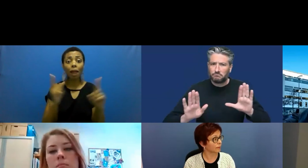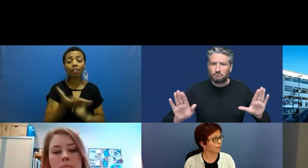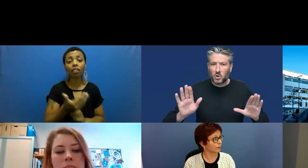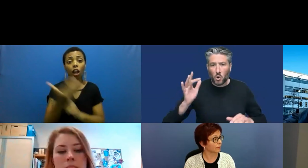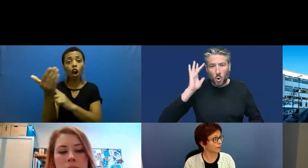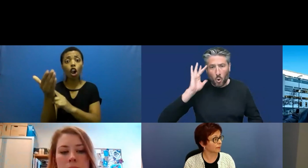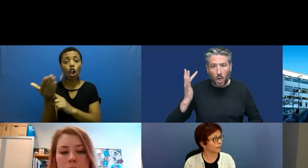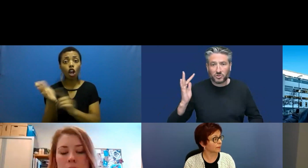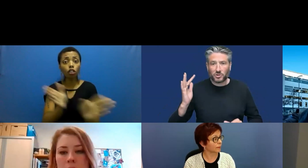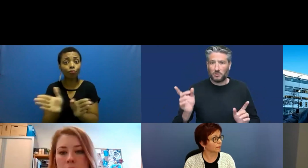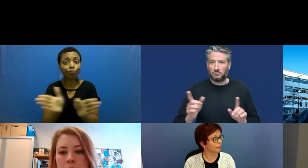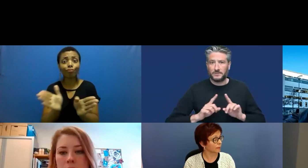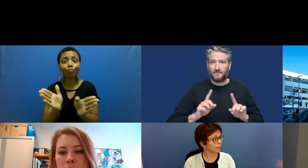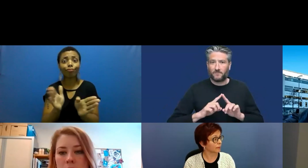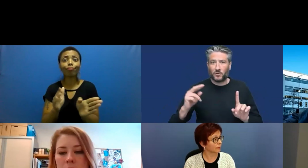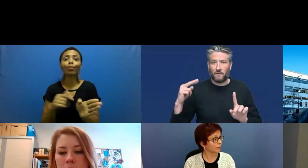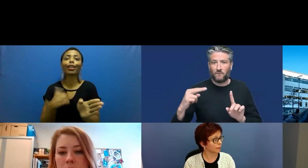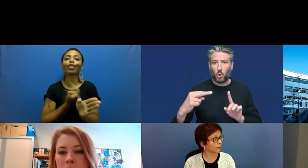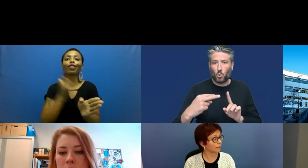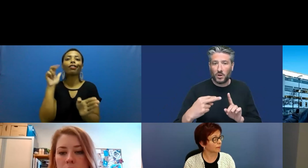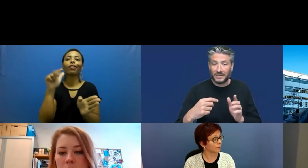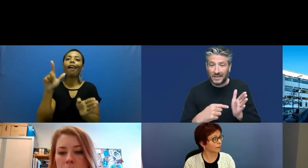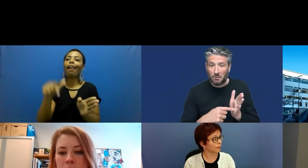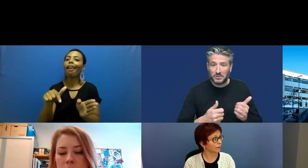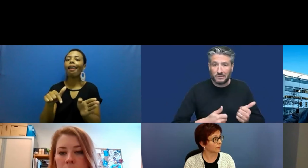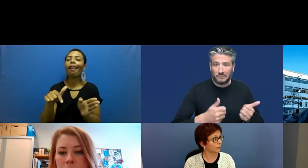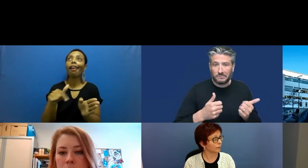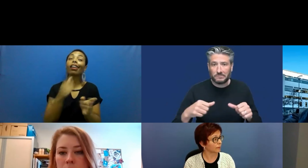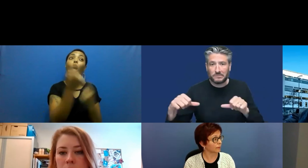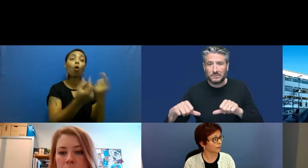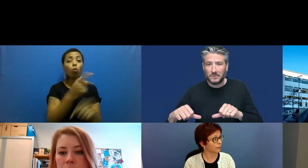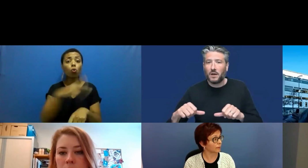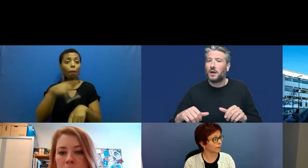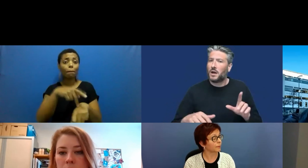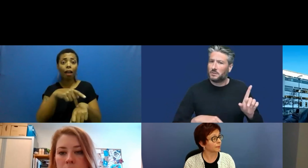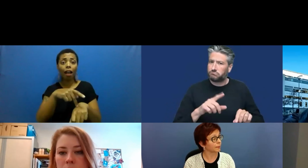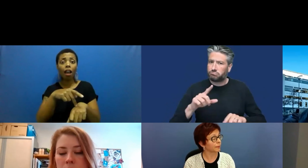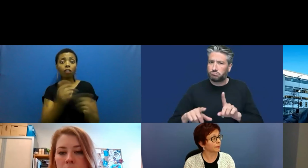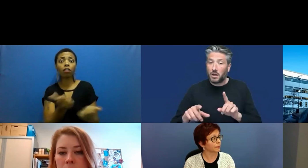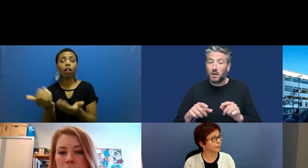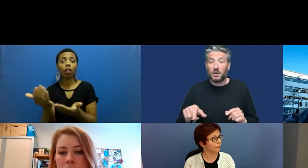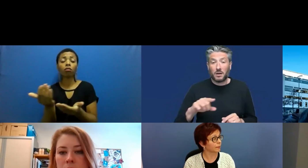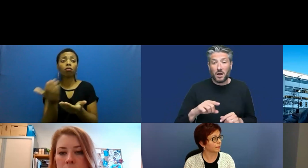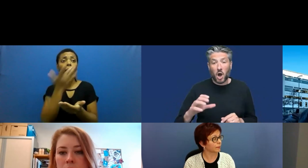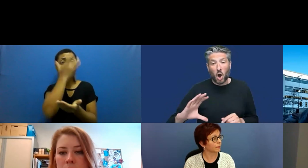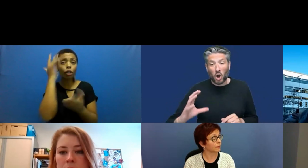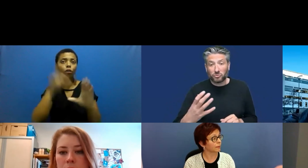viewed. In some countries, independence was very important.